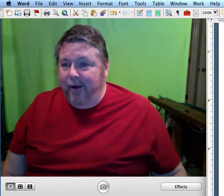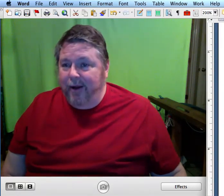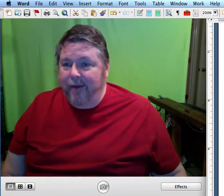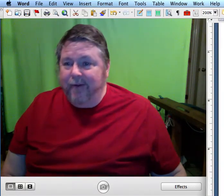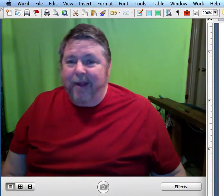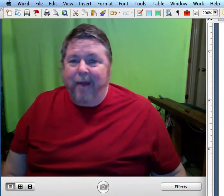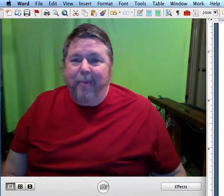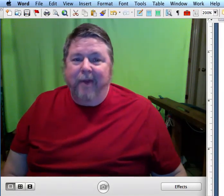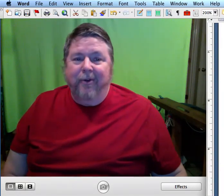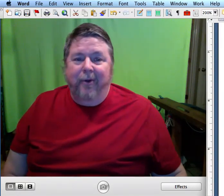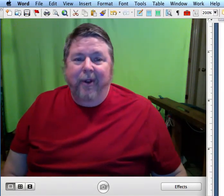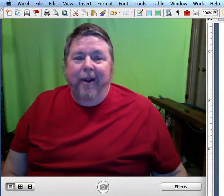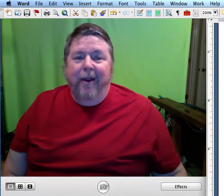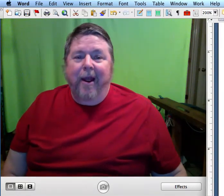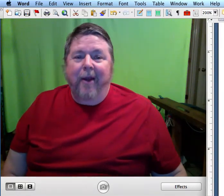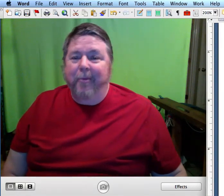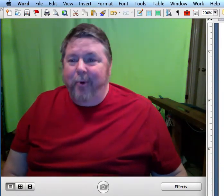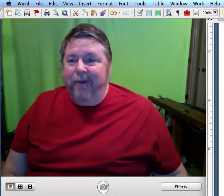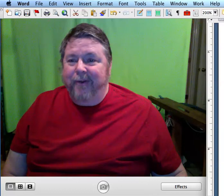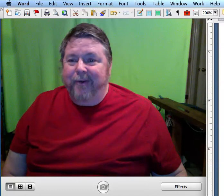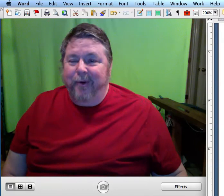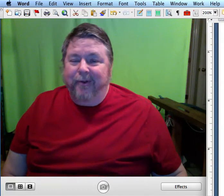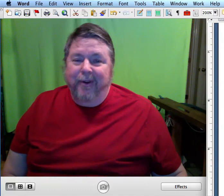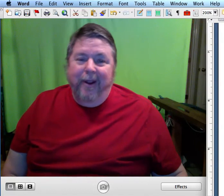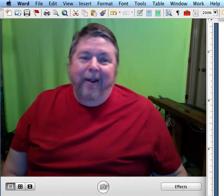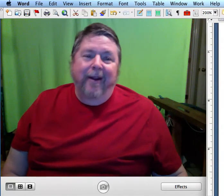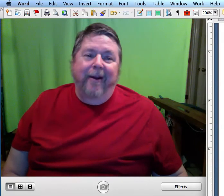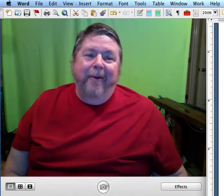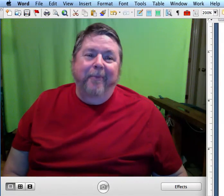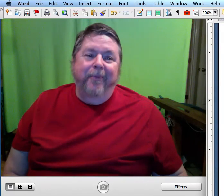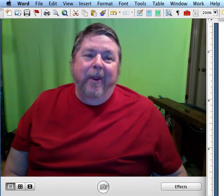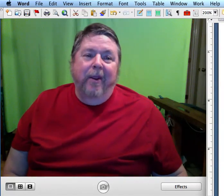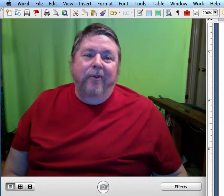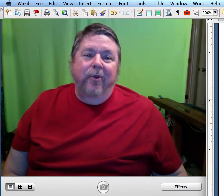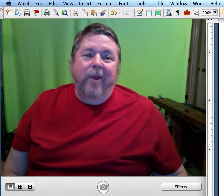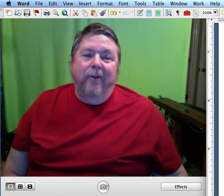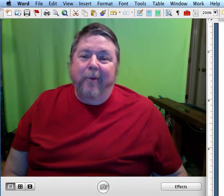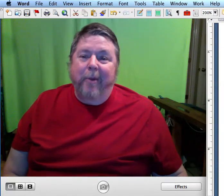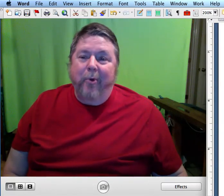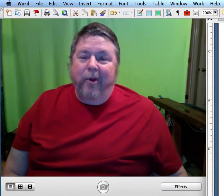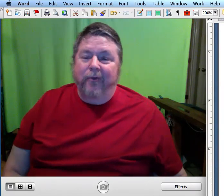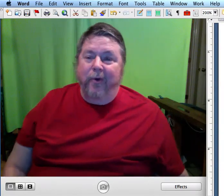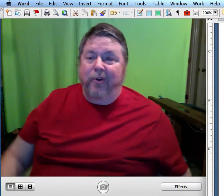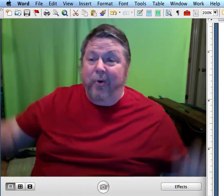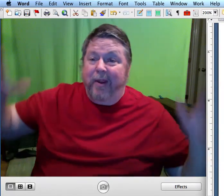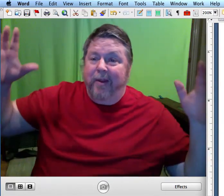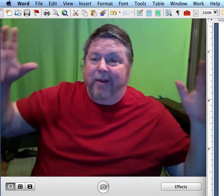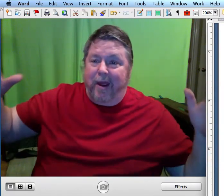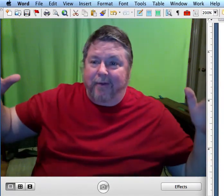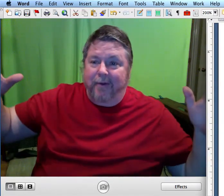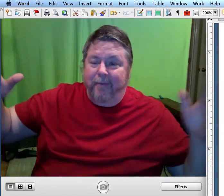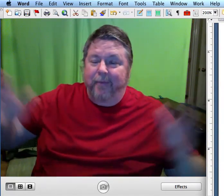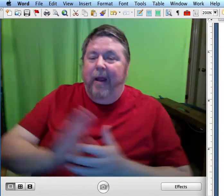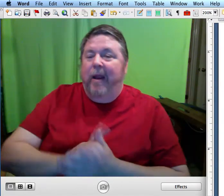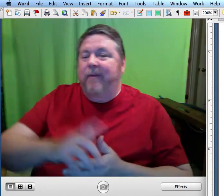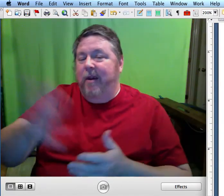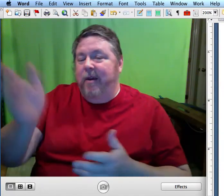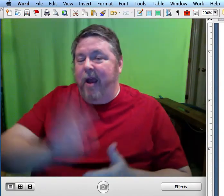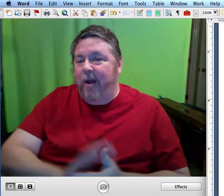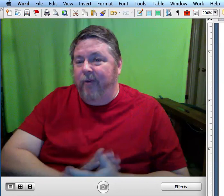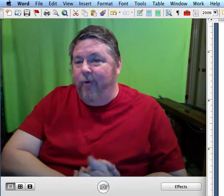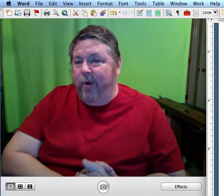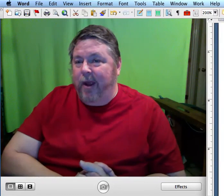Well, isn't that magical how the point system works? So you got so many points for doing the task. Let's